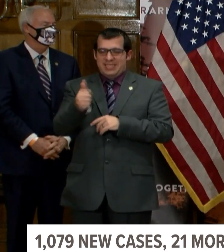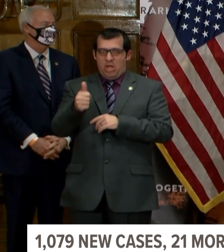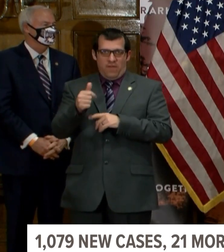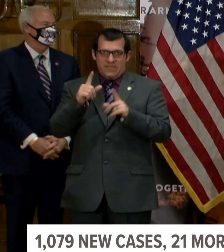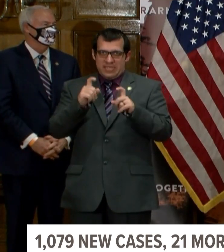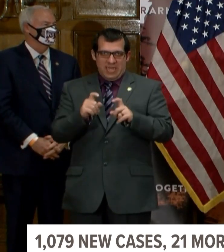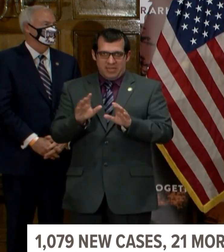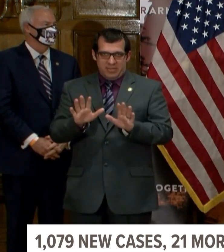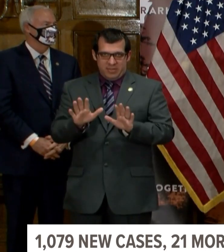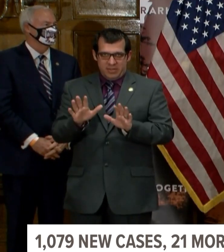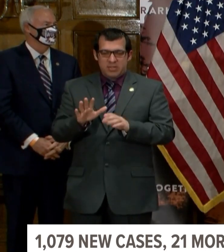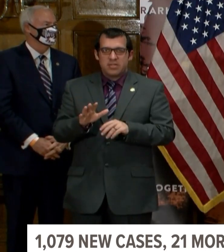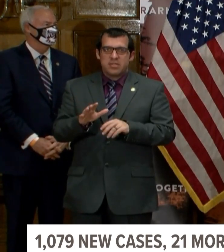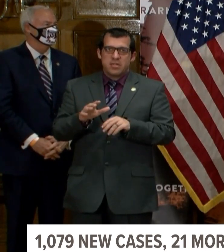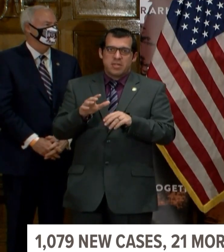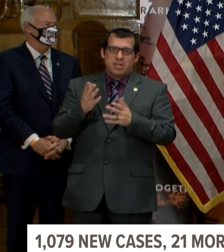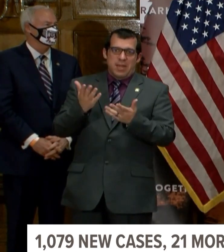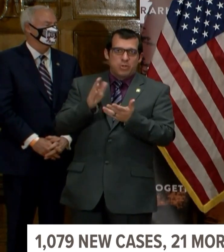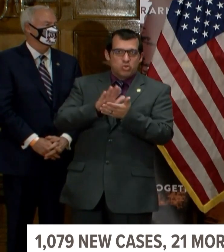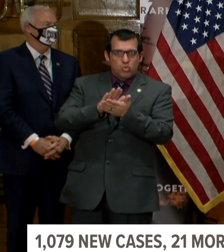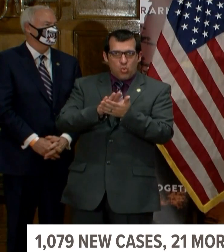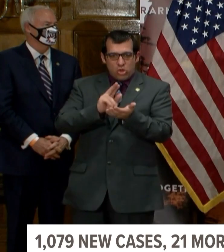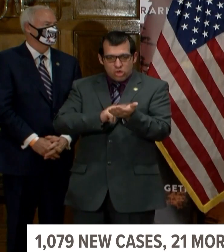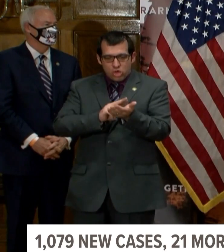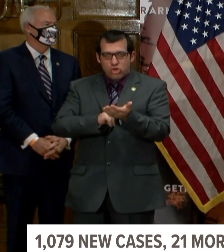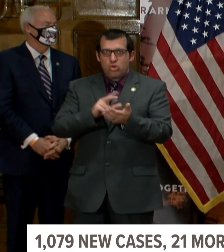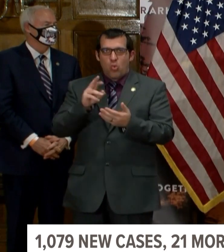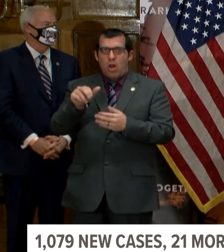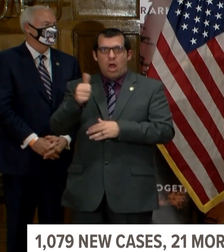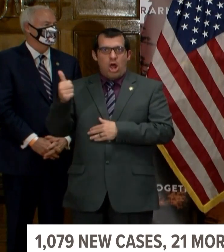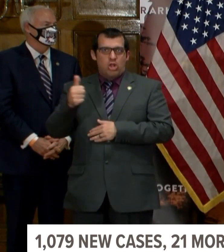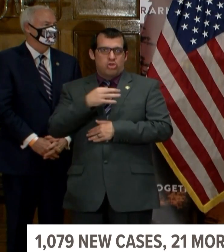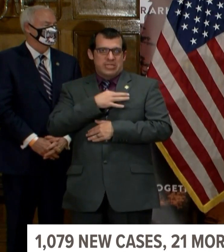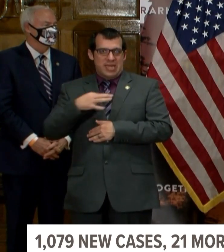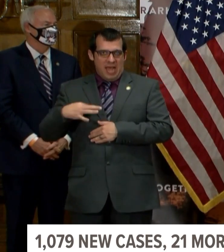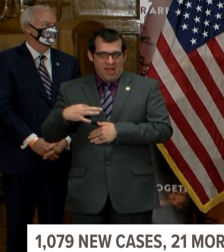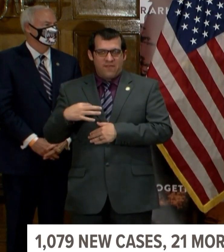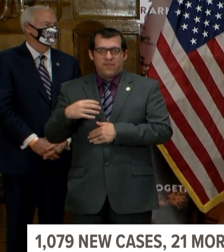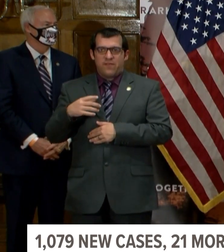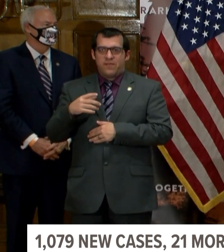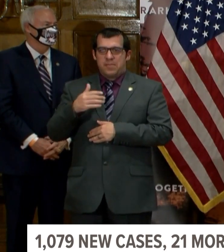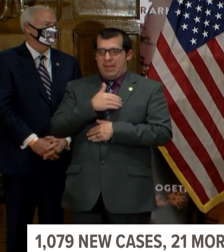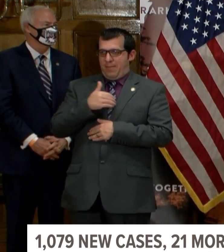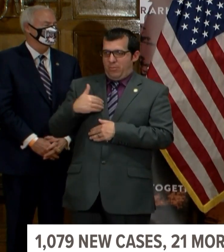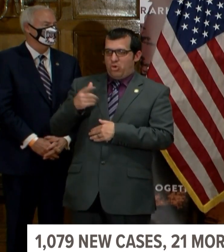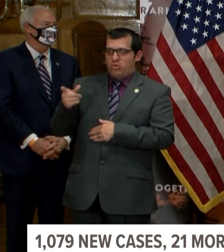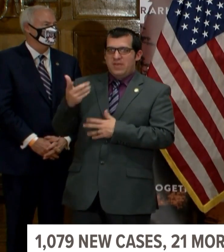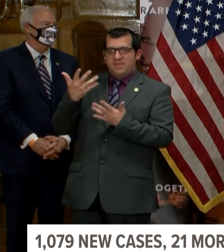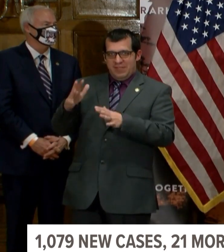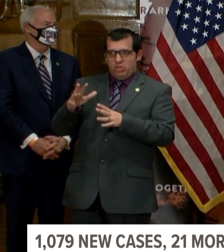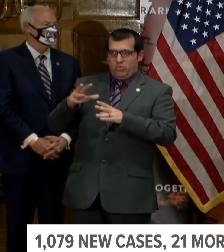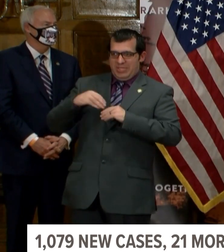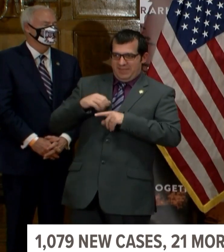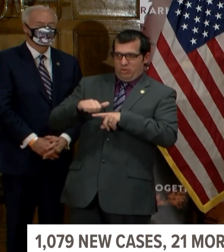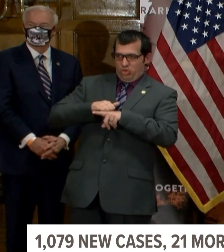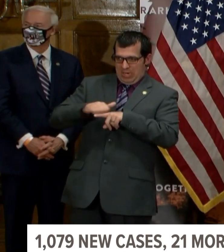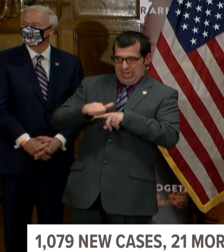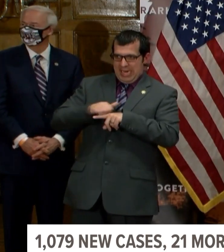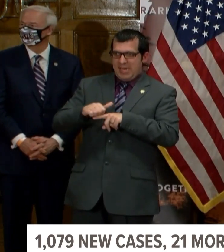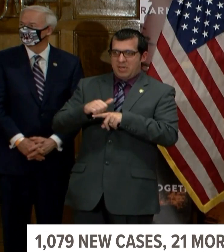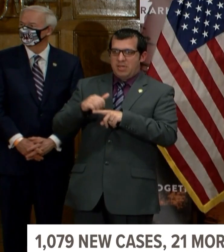self-administered. It could be a school nurse or some other staff member there that has been trained to administer